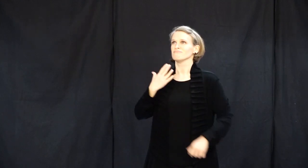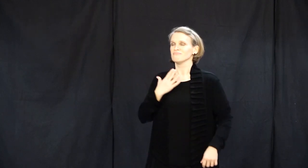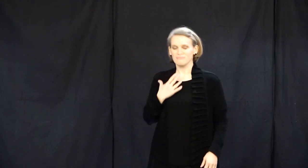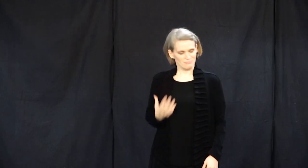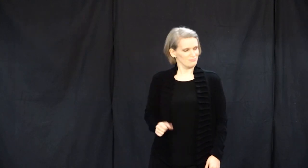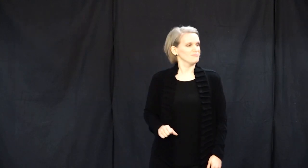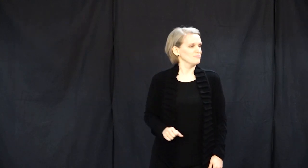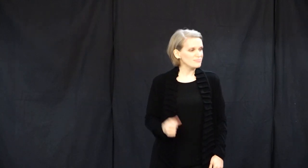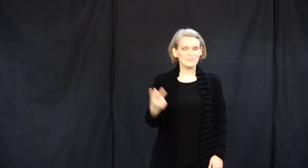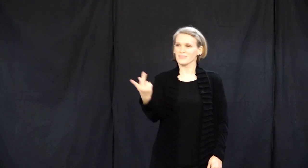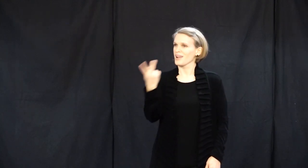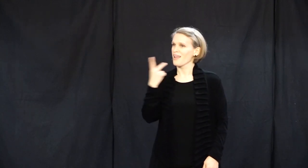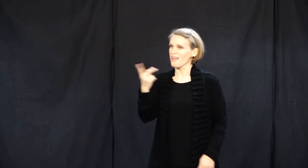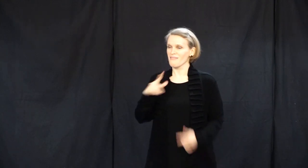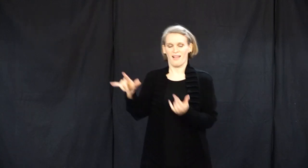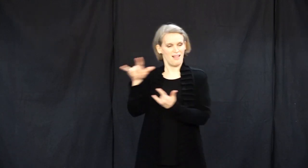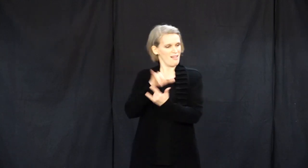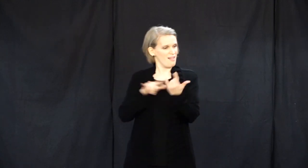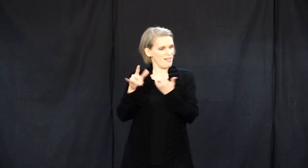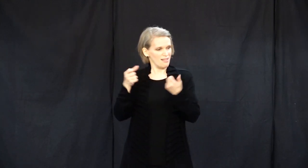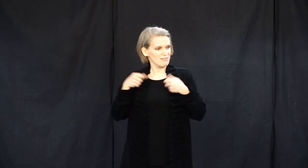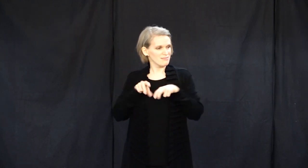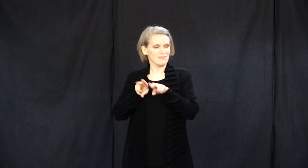I'm keeping her bed warm while her husband is away.